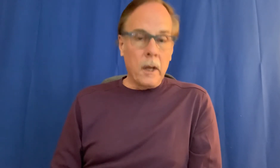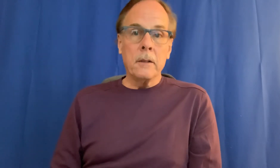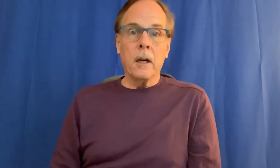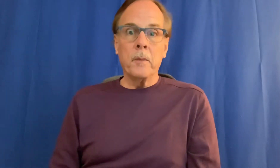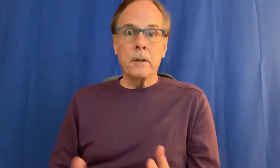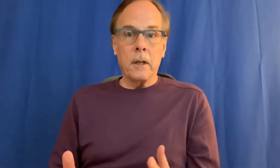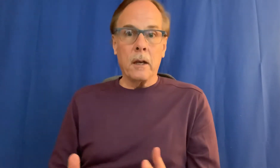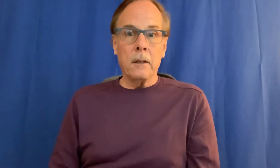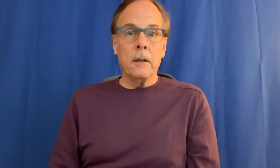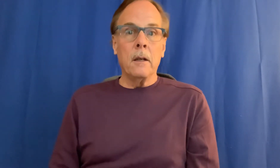non-dominant side.